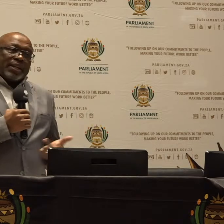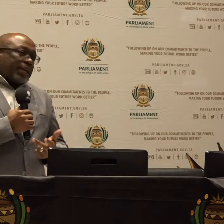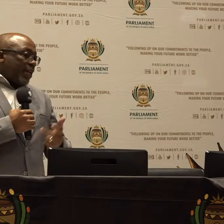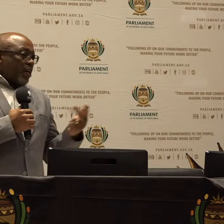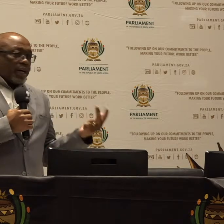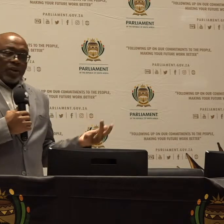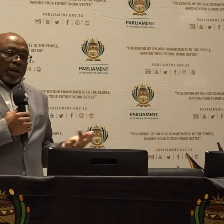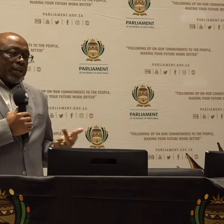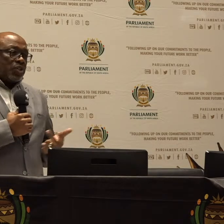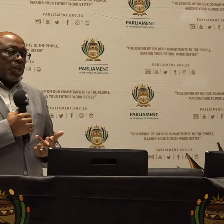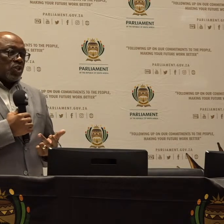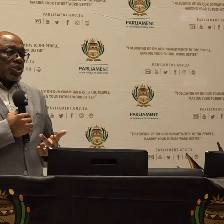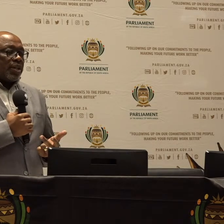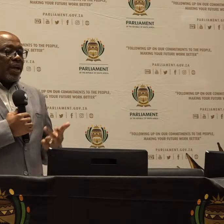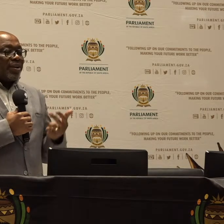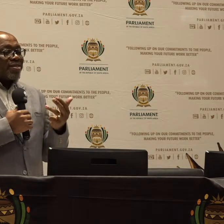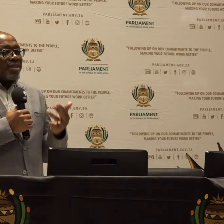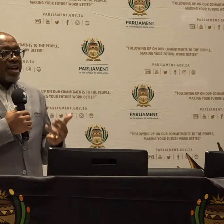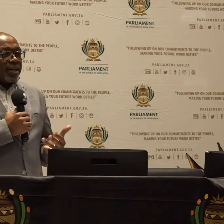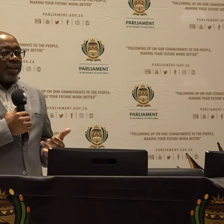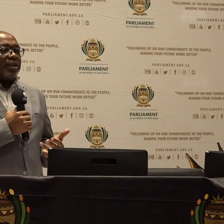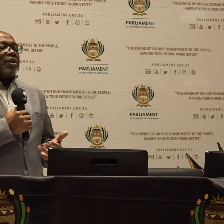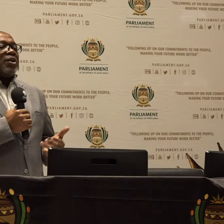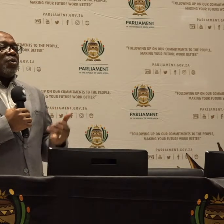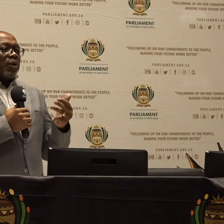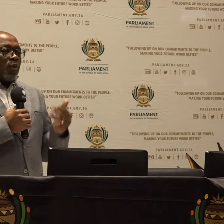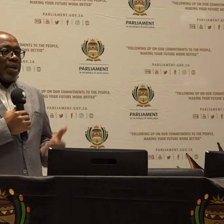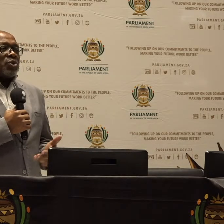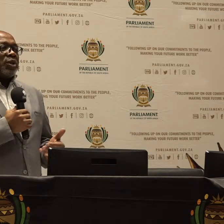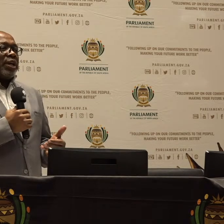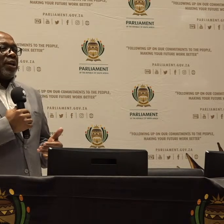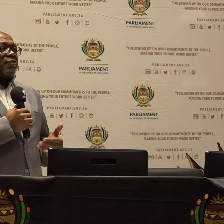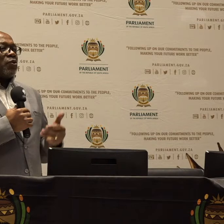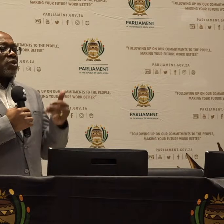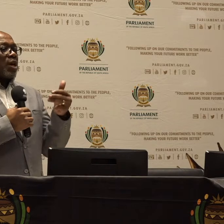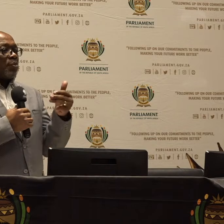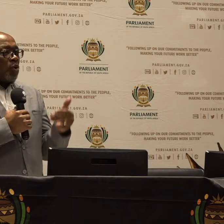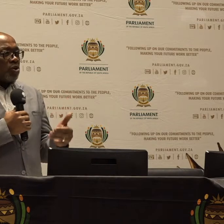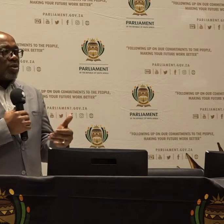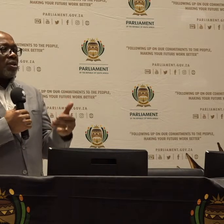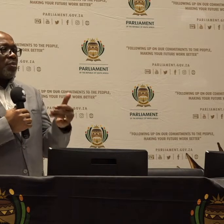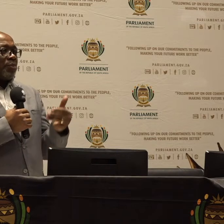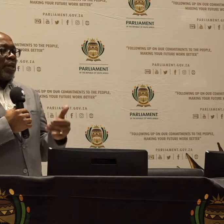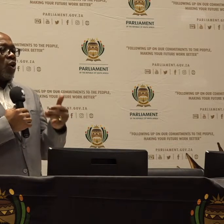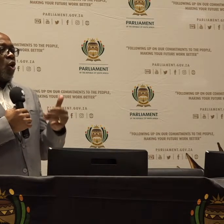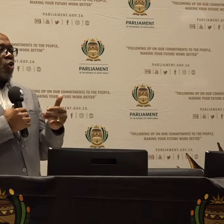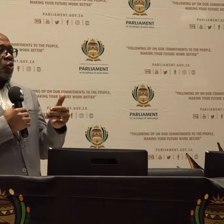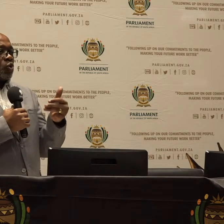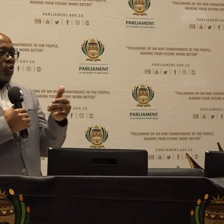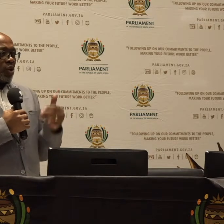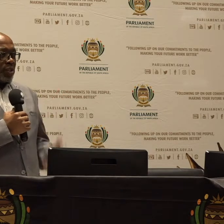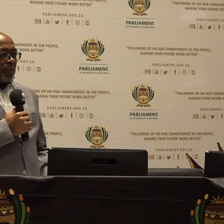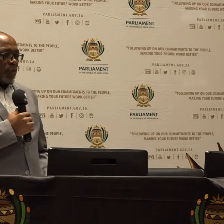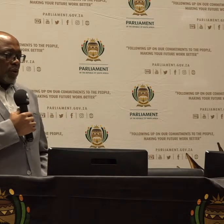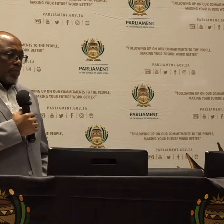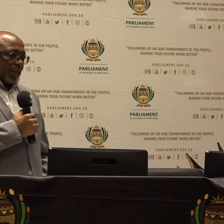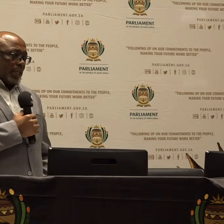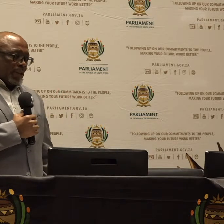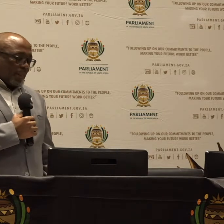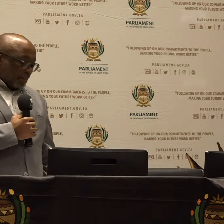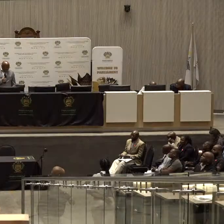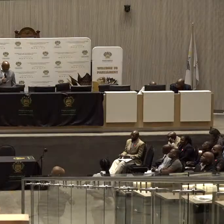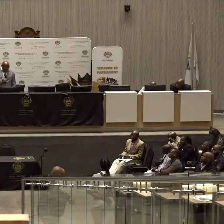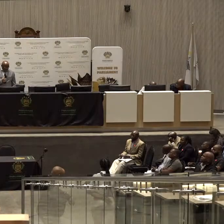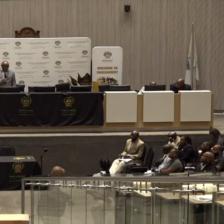representing in an organization and thirdly we want to hear if you support the bill or you do not support